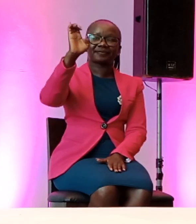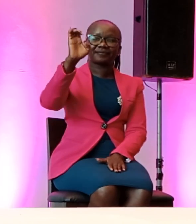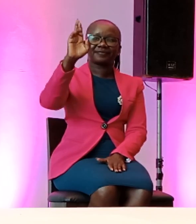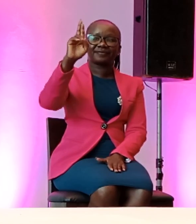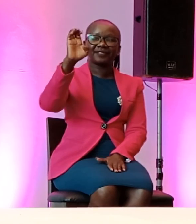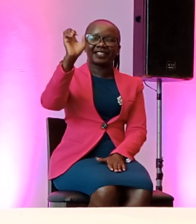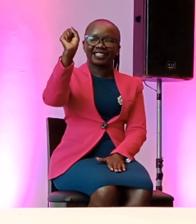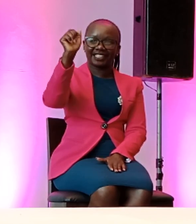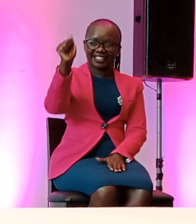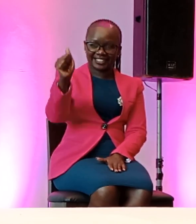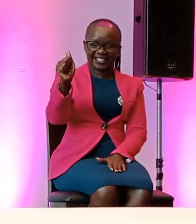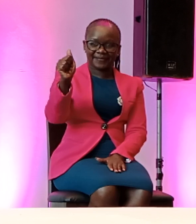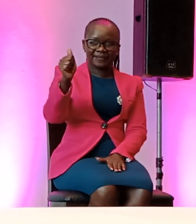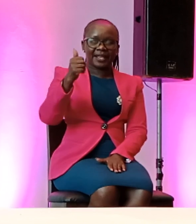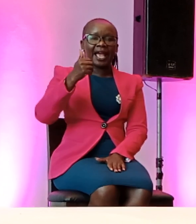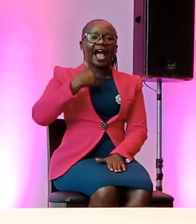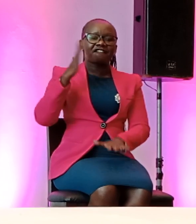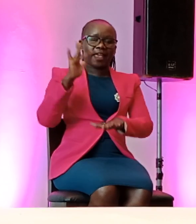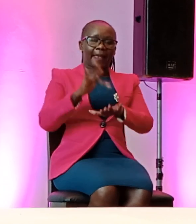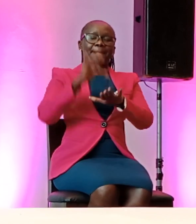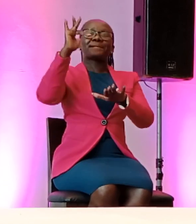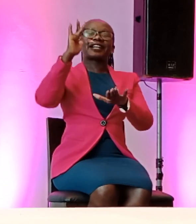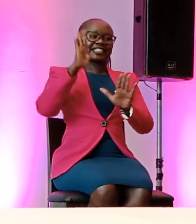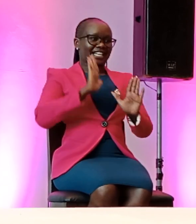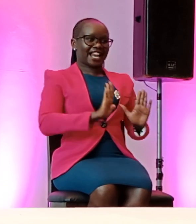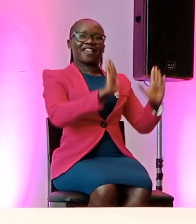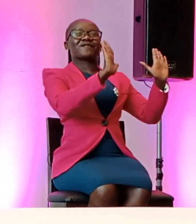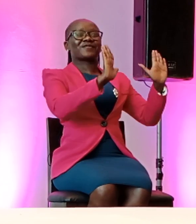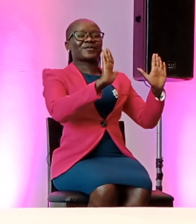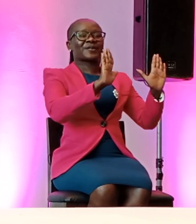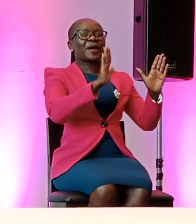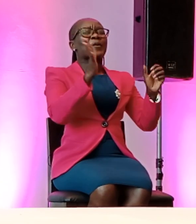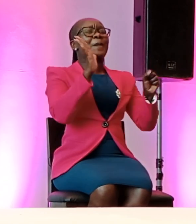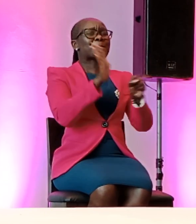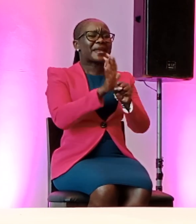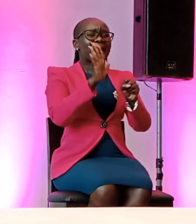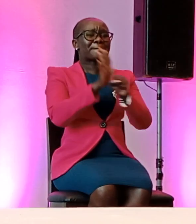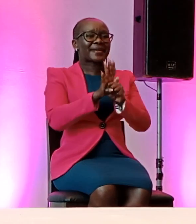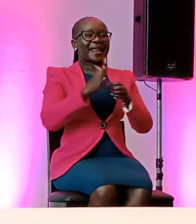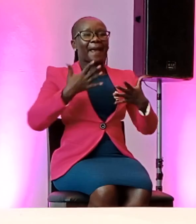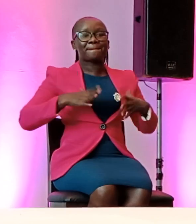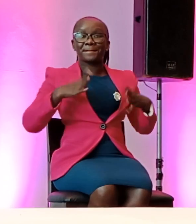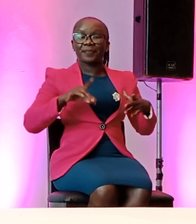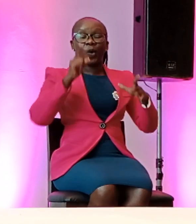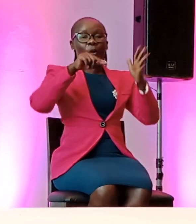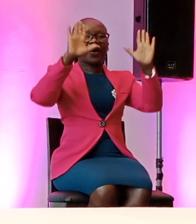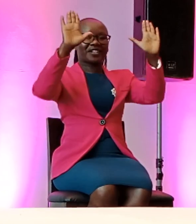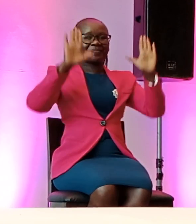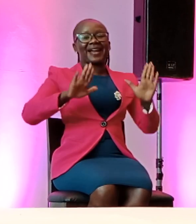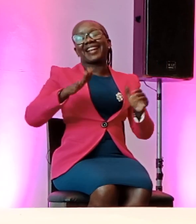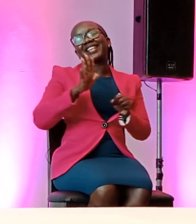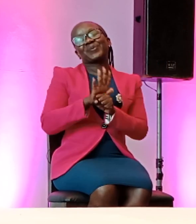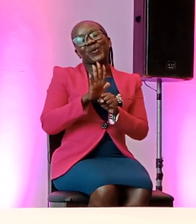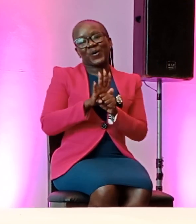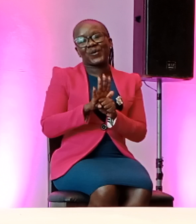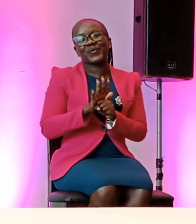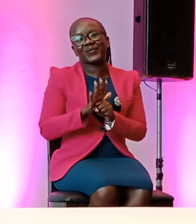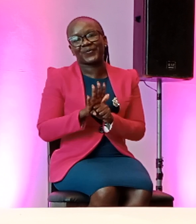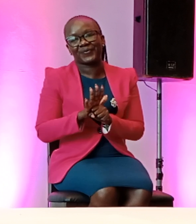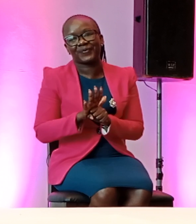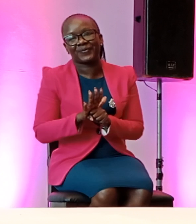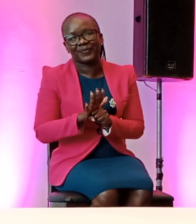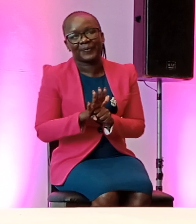haters too, but the impact she left to millions of people is what matters.